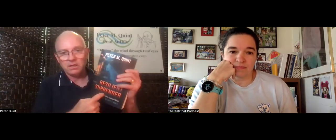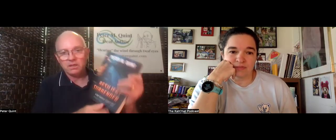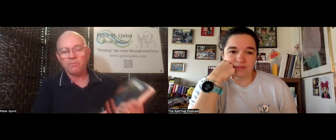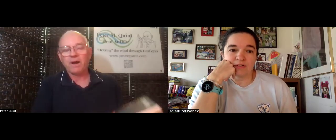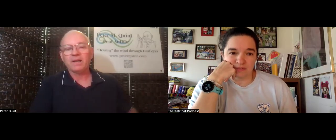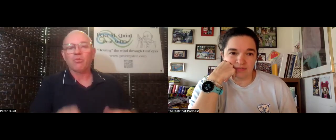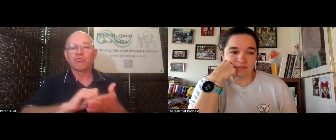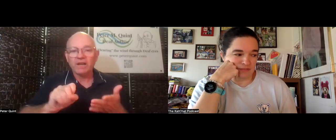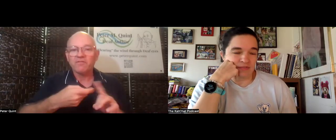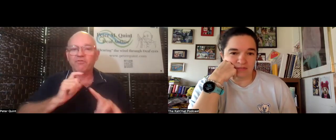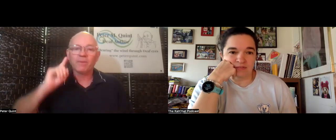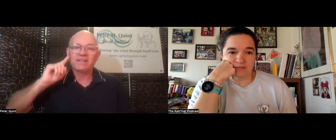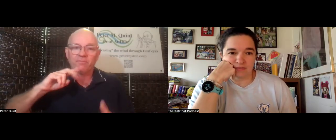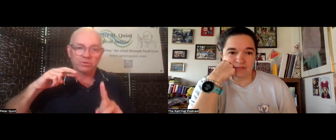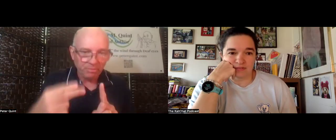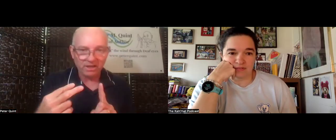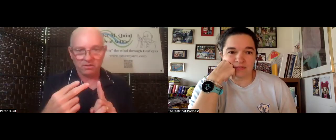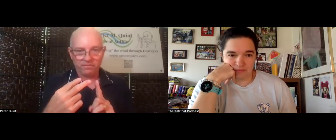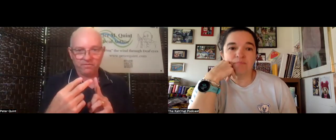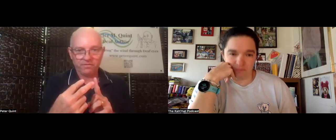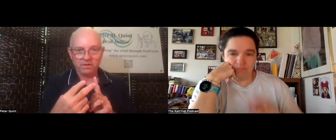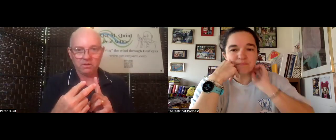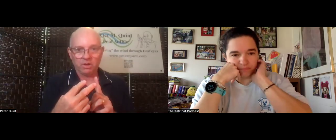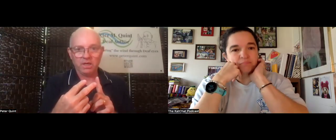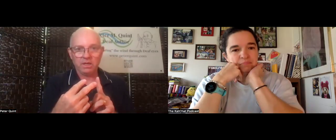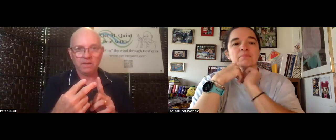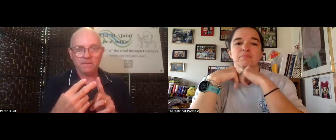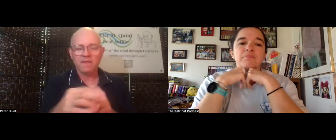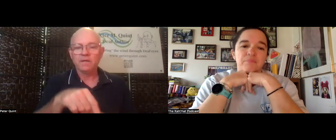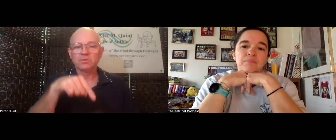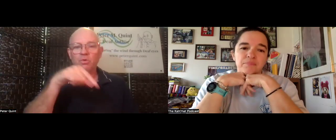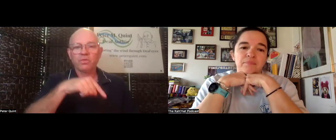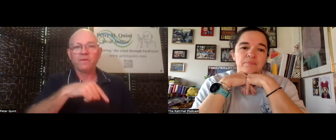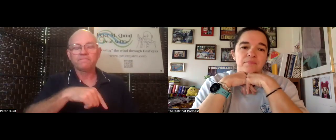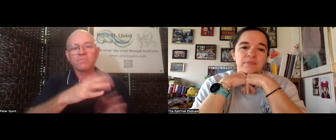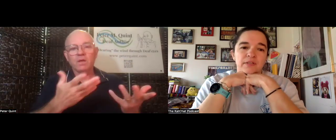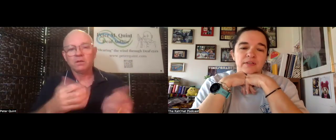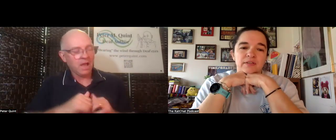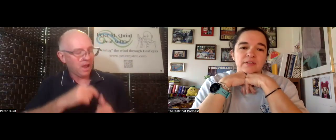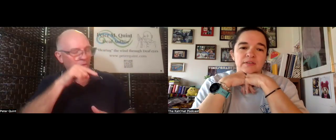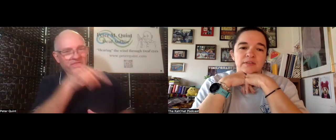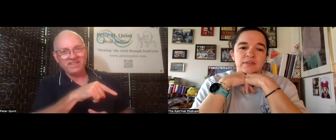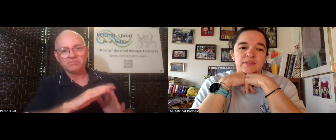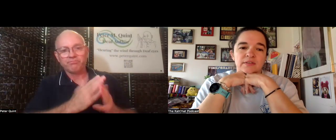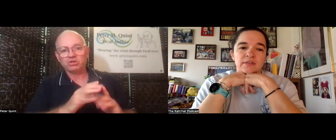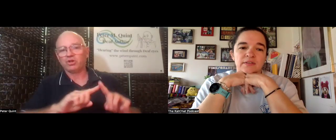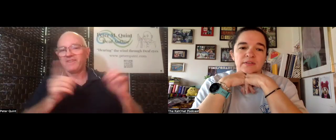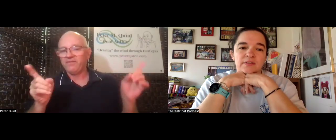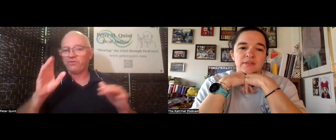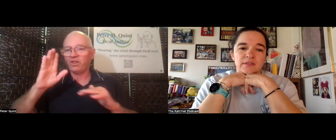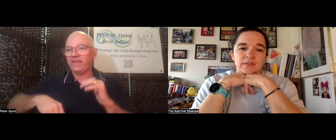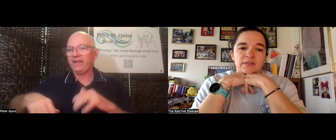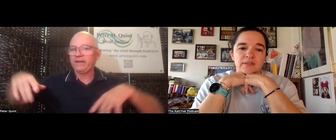and but written from a deaf perspective. Okay, so how these books